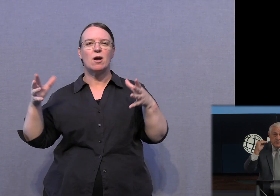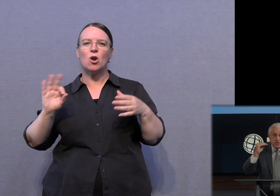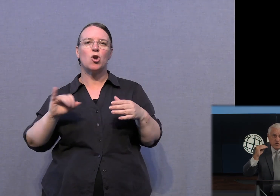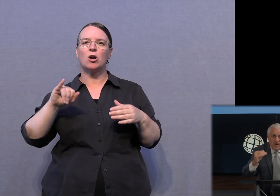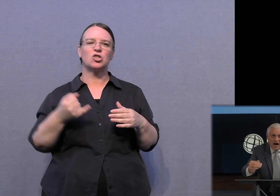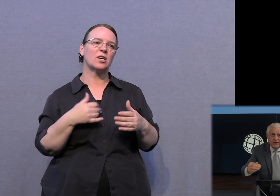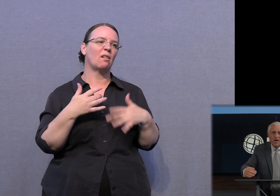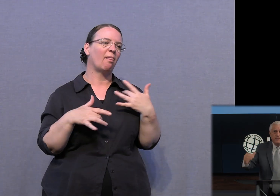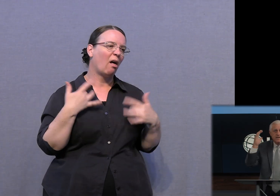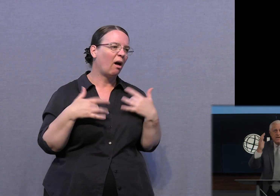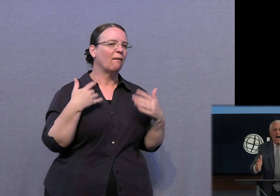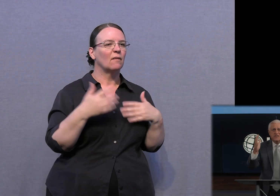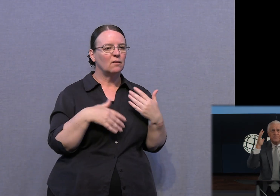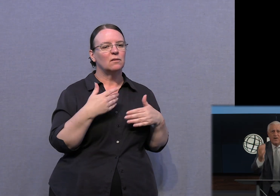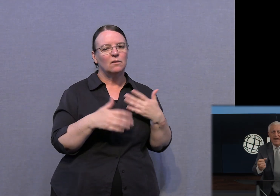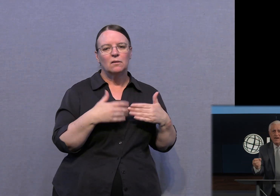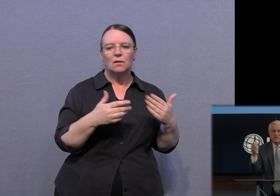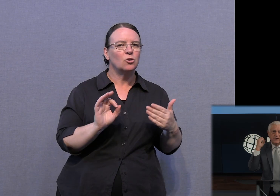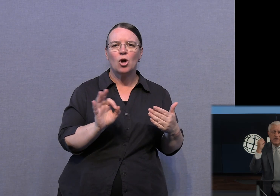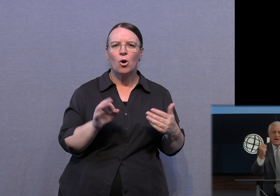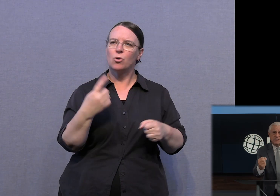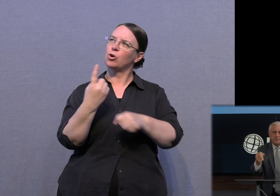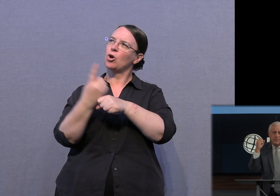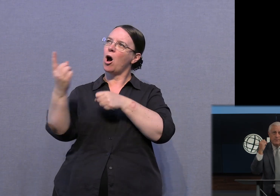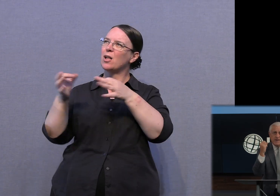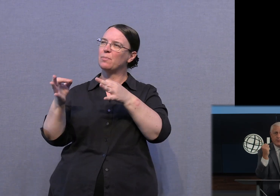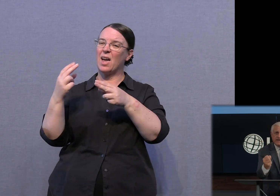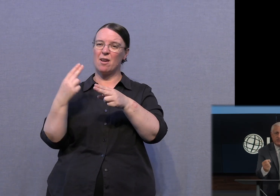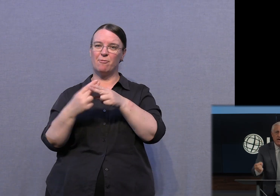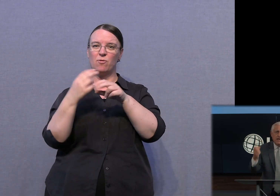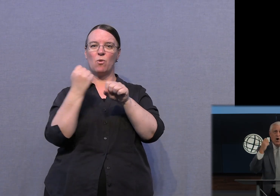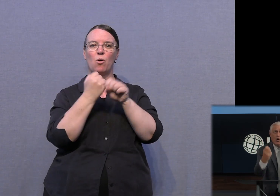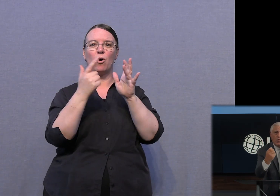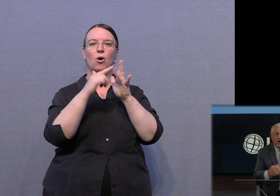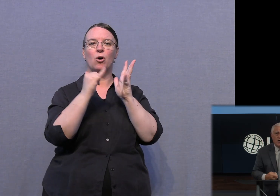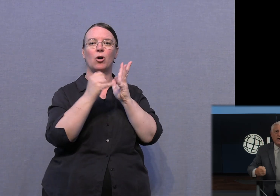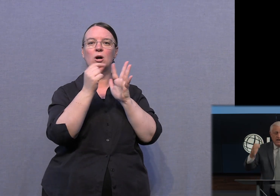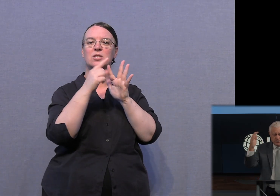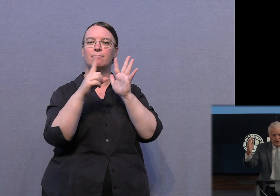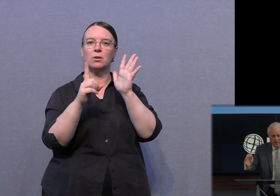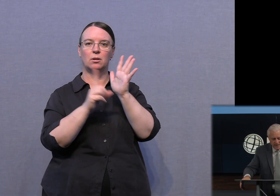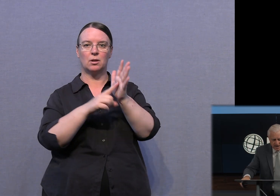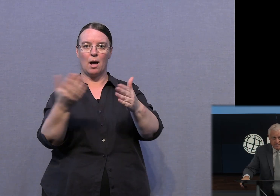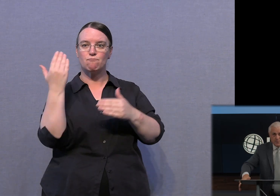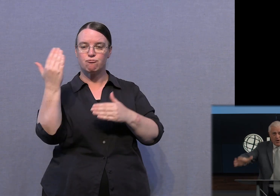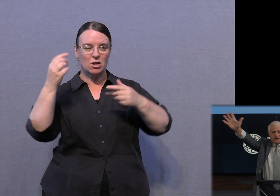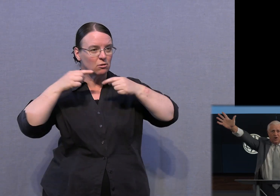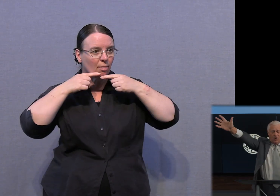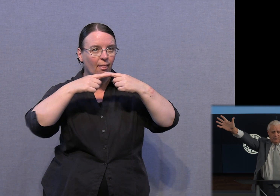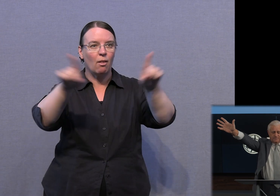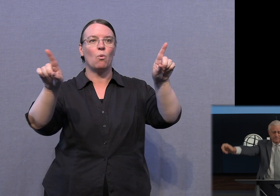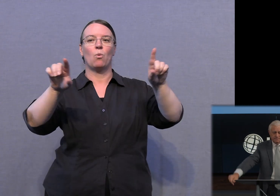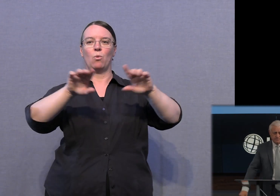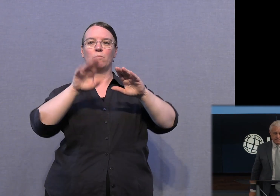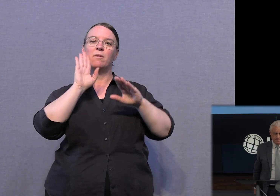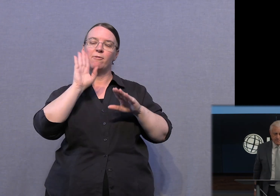than mere survival. But God's plan is for the gospel to be preached in the whole world until the end comes. Praise the